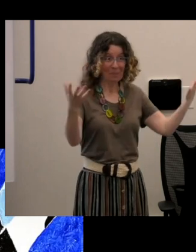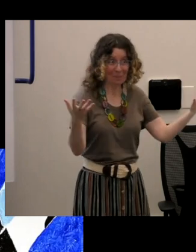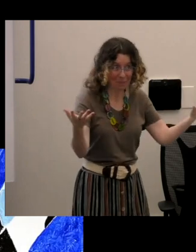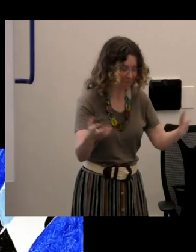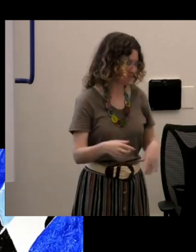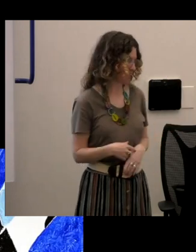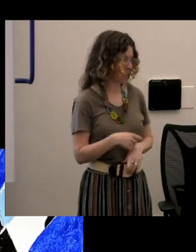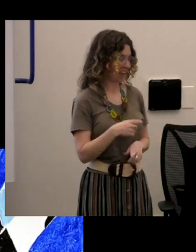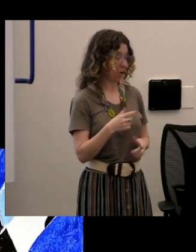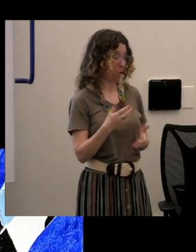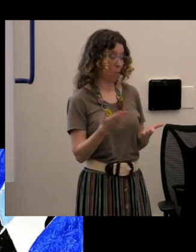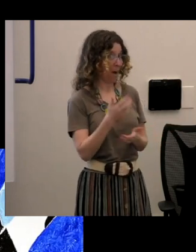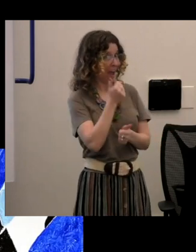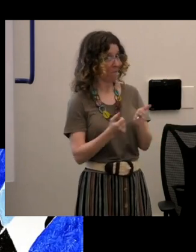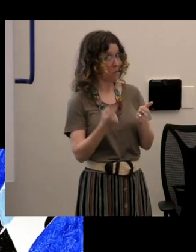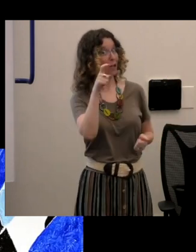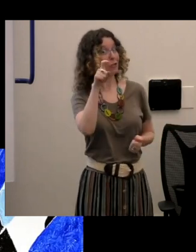right.